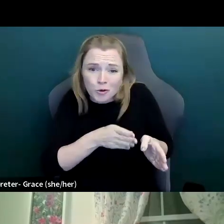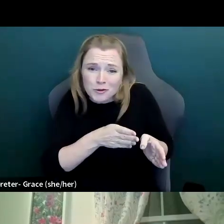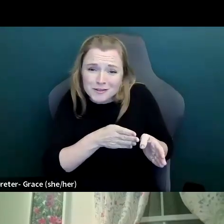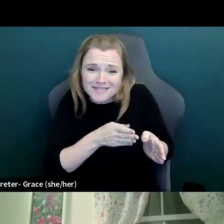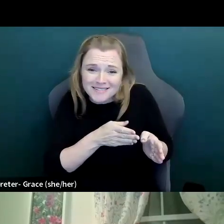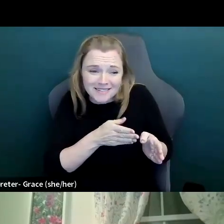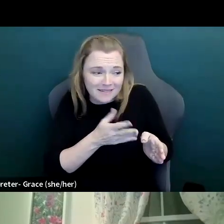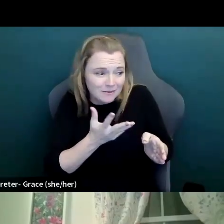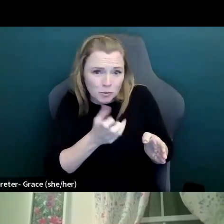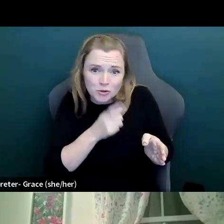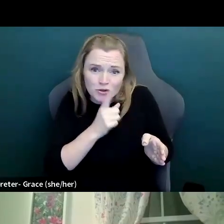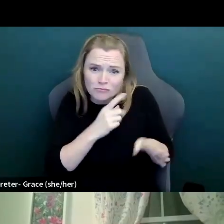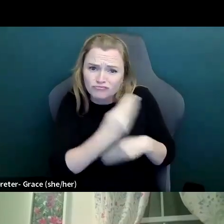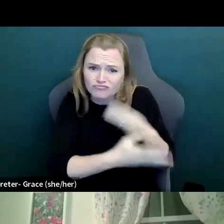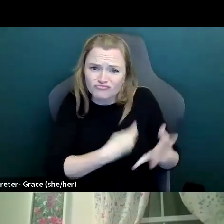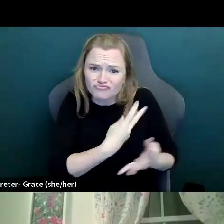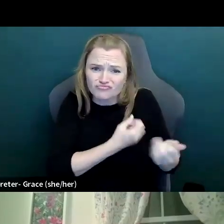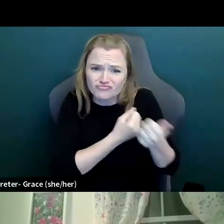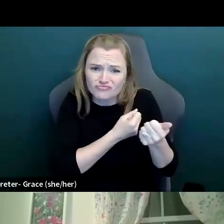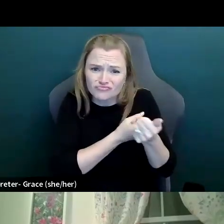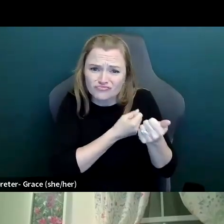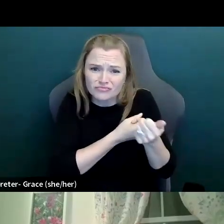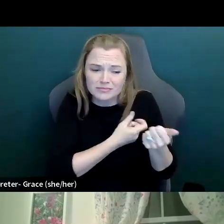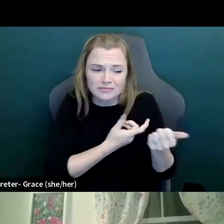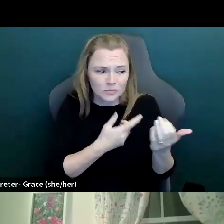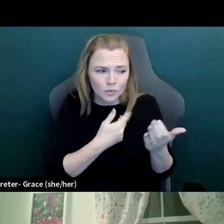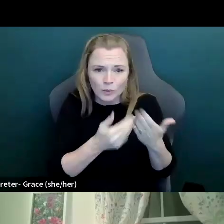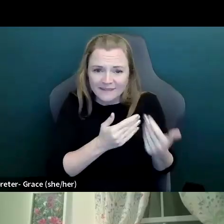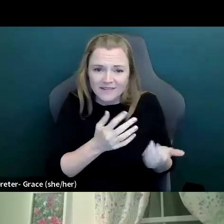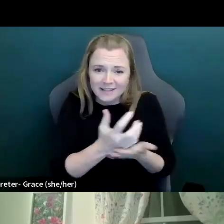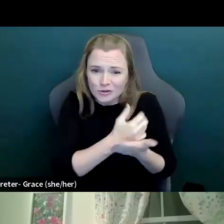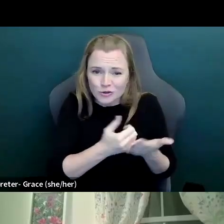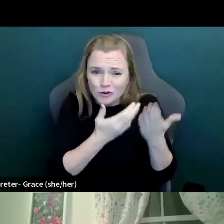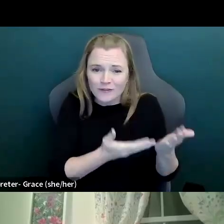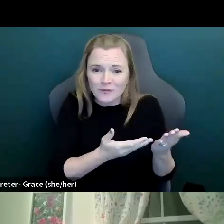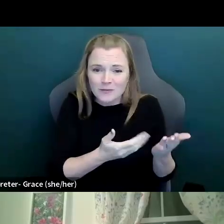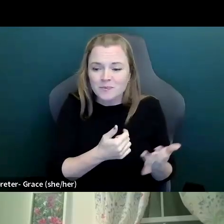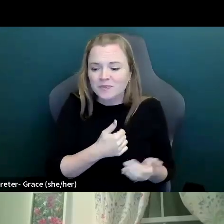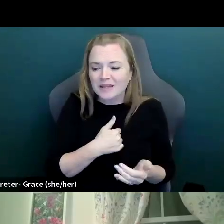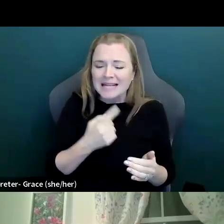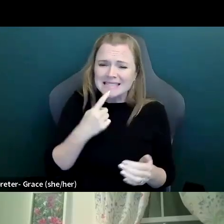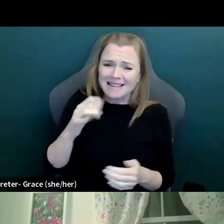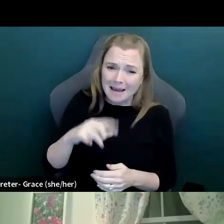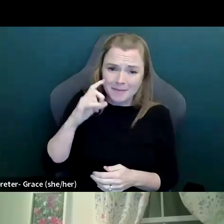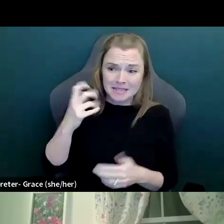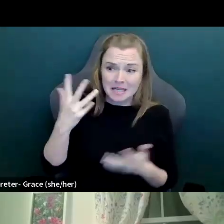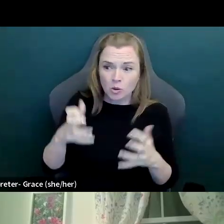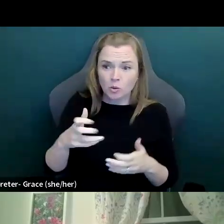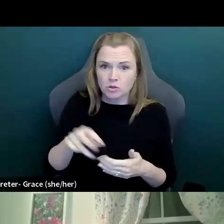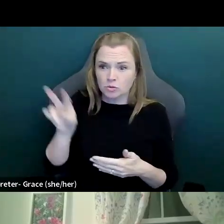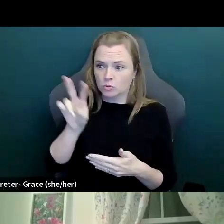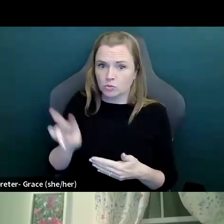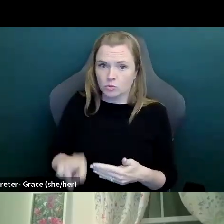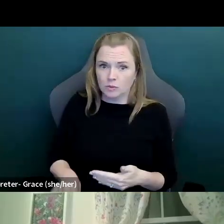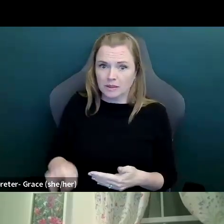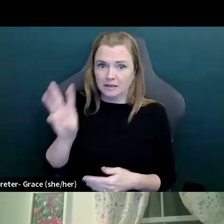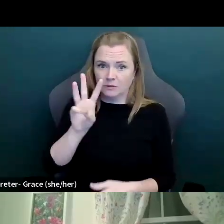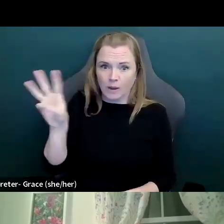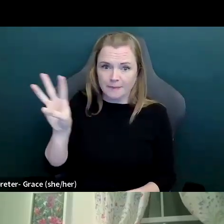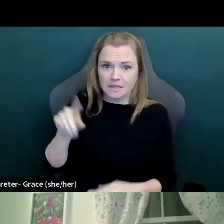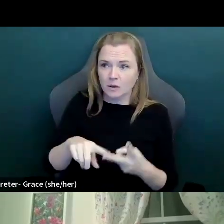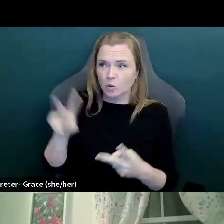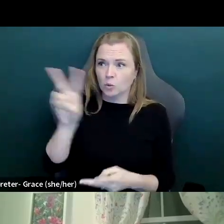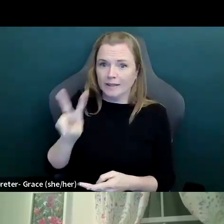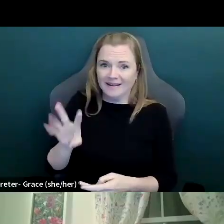that they deserve. So I say that because I don't want anybody to be scared off when they go off and they read some of